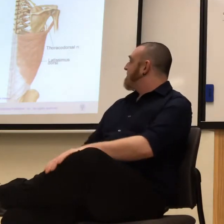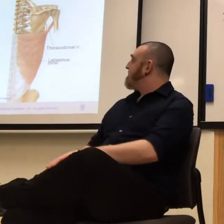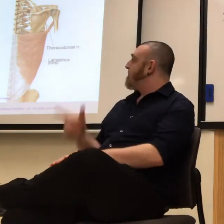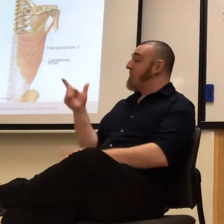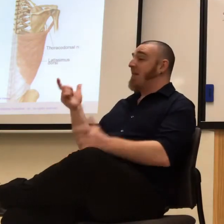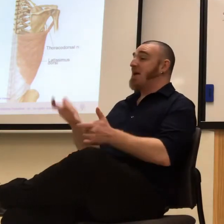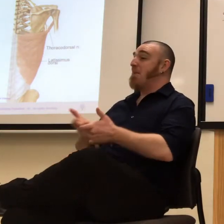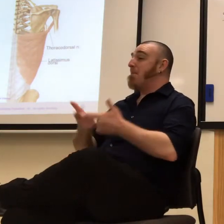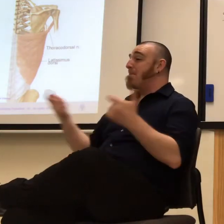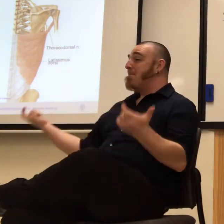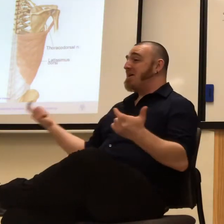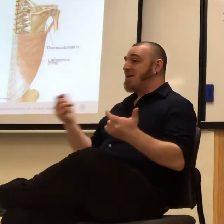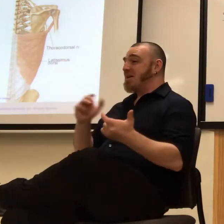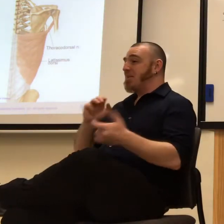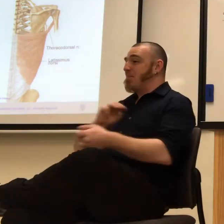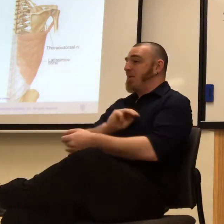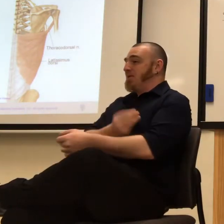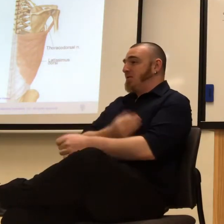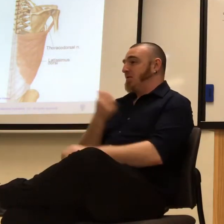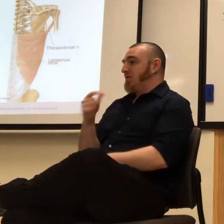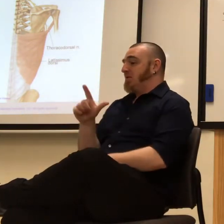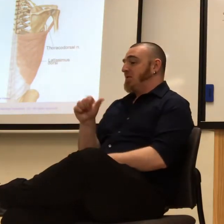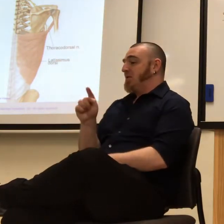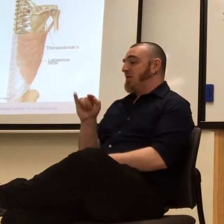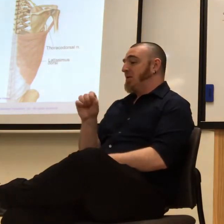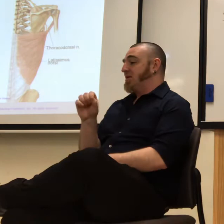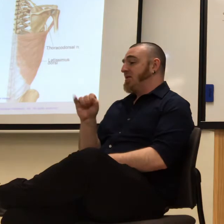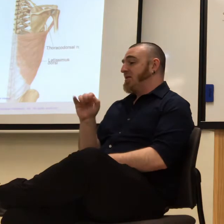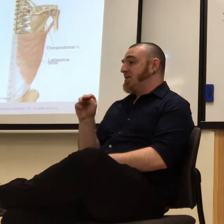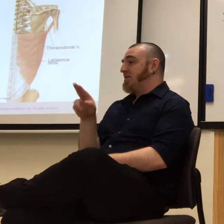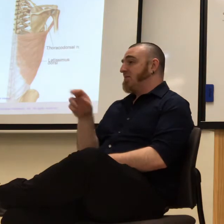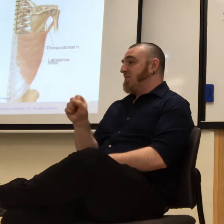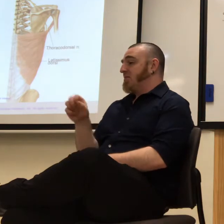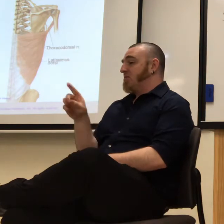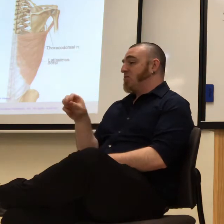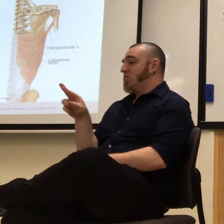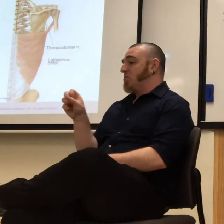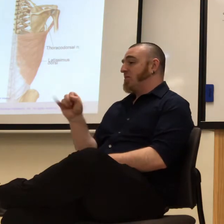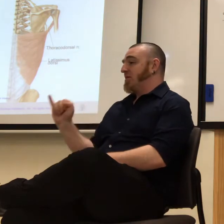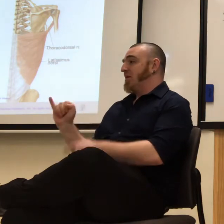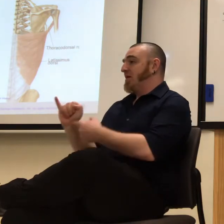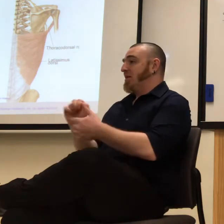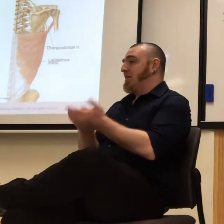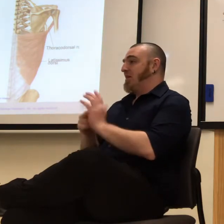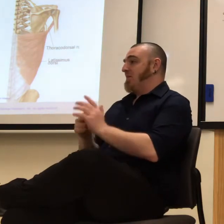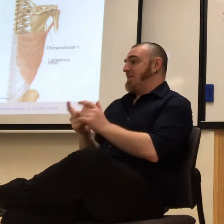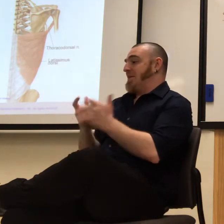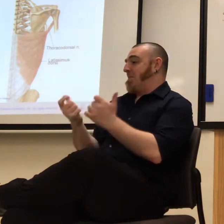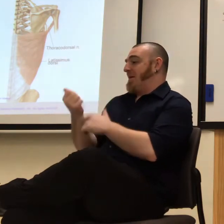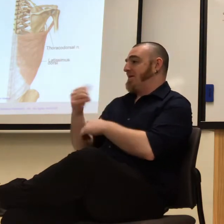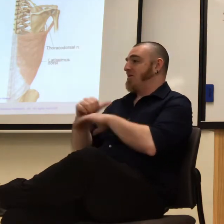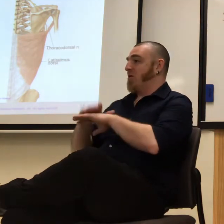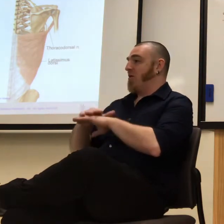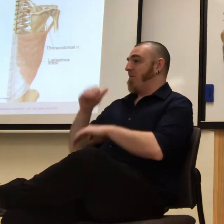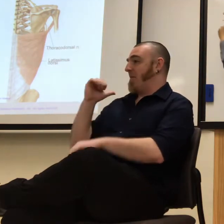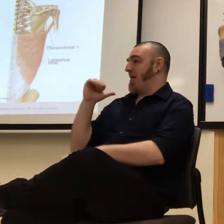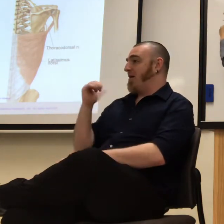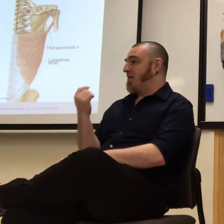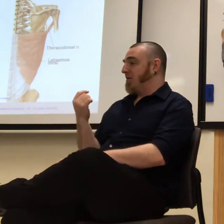Big muscle. Ellipsis in the dorsi means widest of the back. The name of the nerve that innervates it is the thoracodorsal.